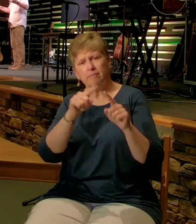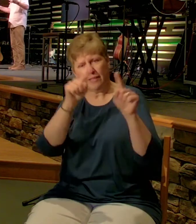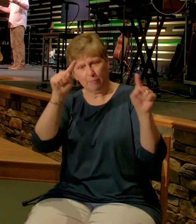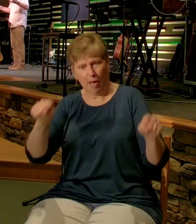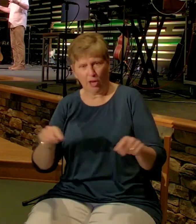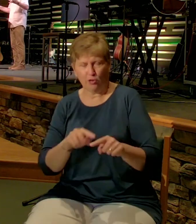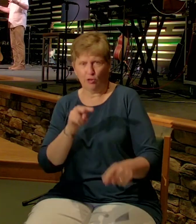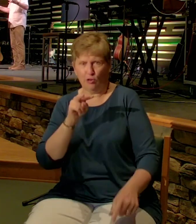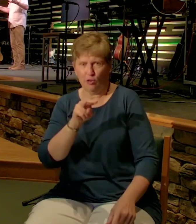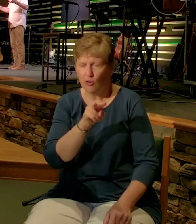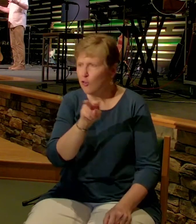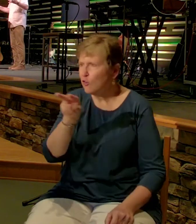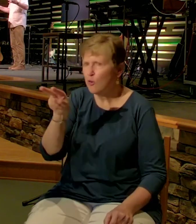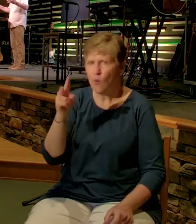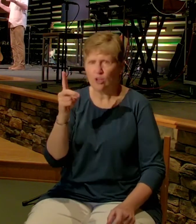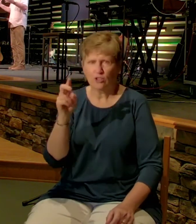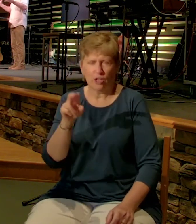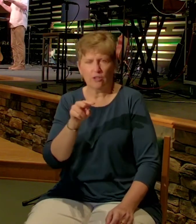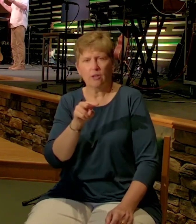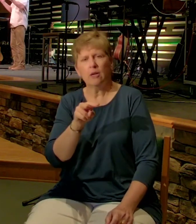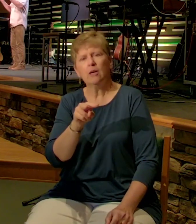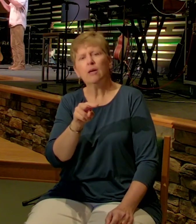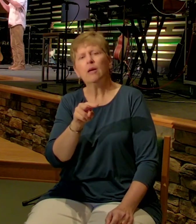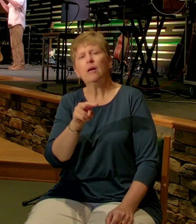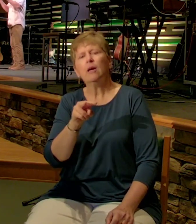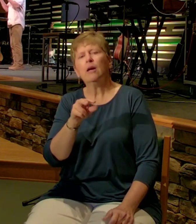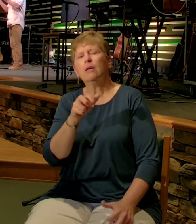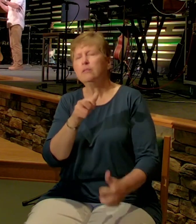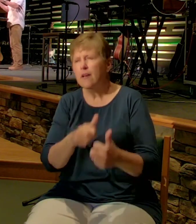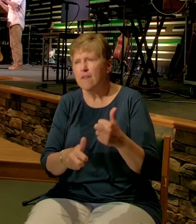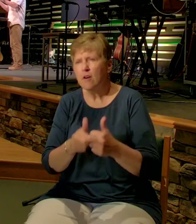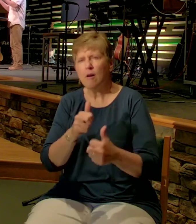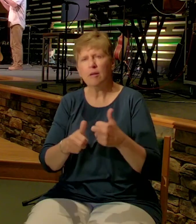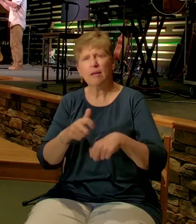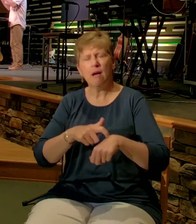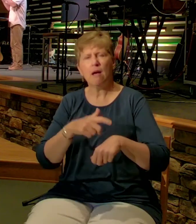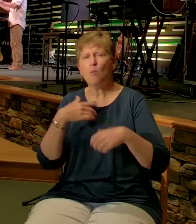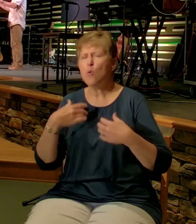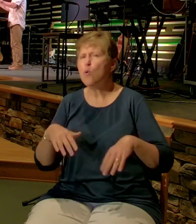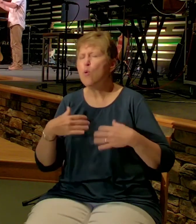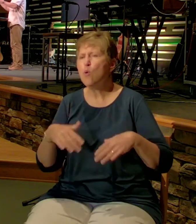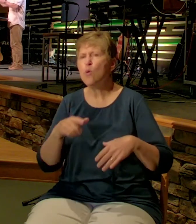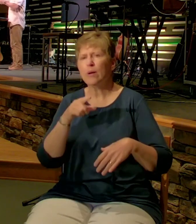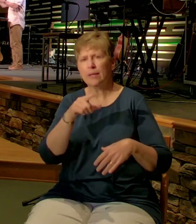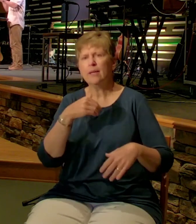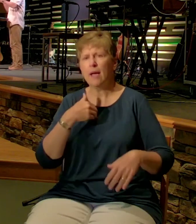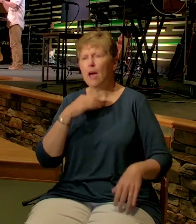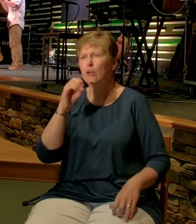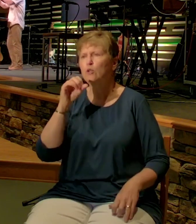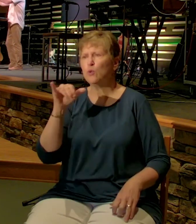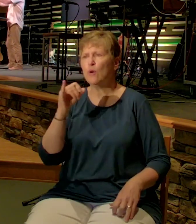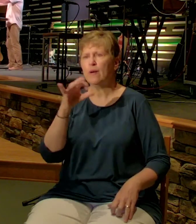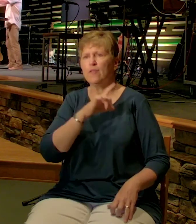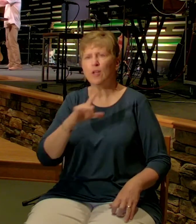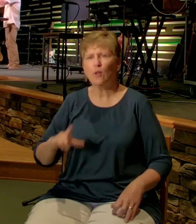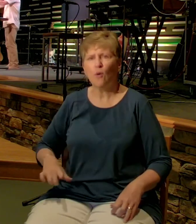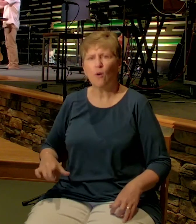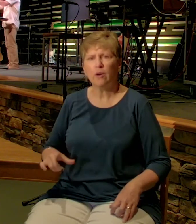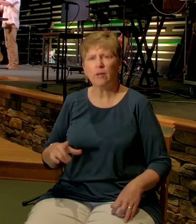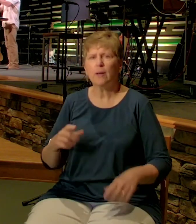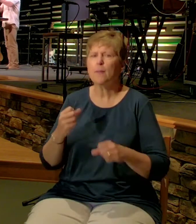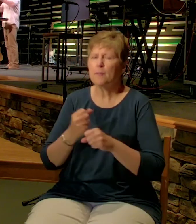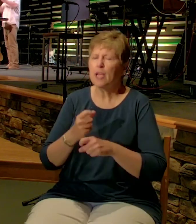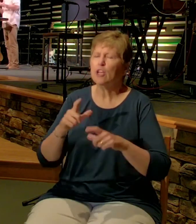time. I just want you to know that the joy of the Lord makes a huge difference in relationships. It made a huge